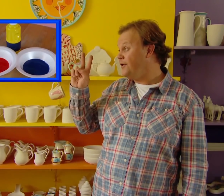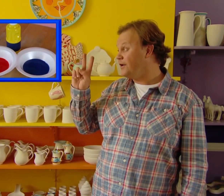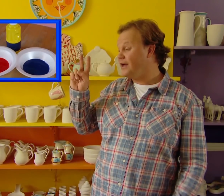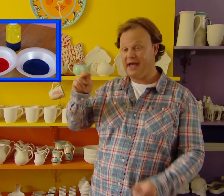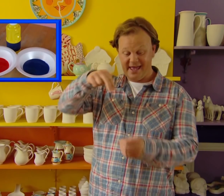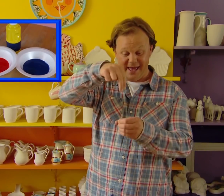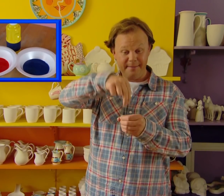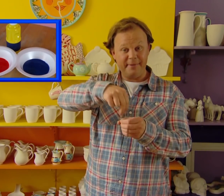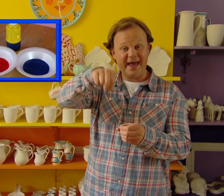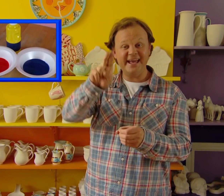Look, paint.